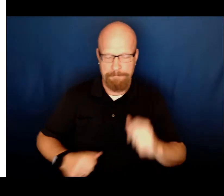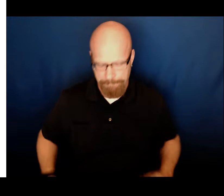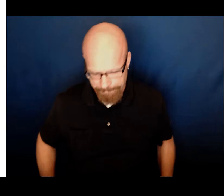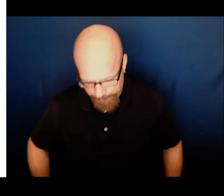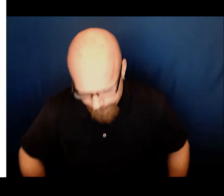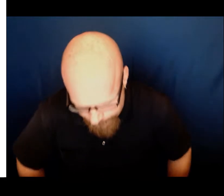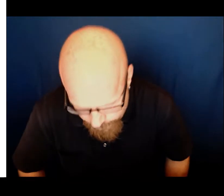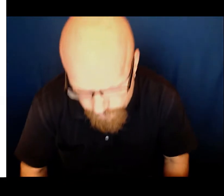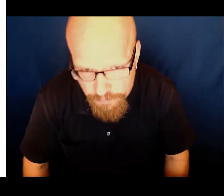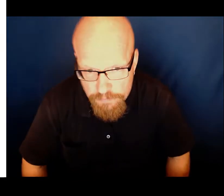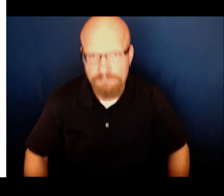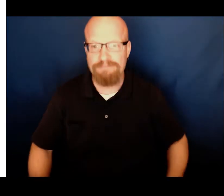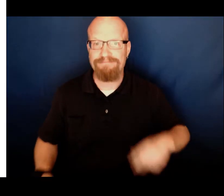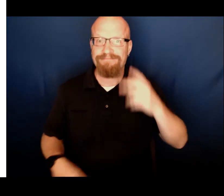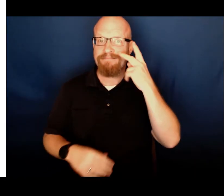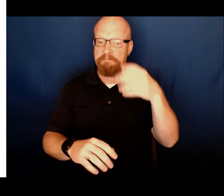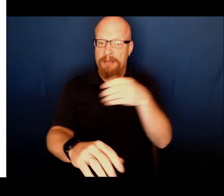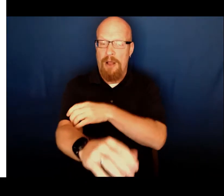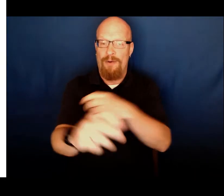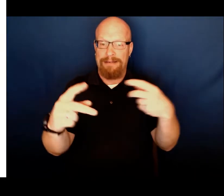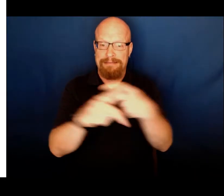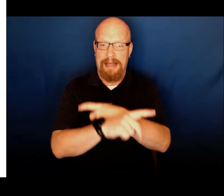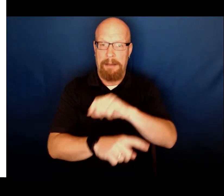make some changes.